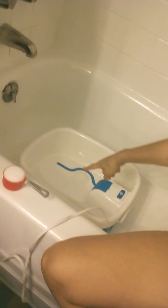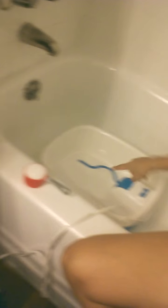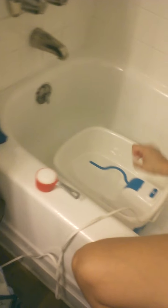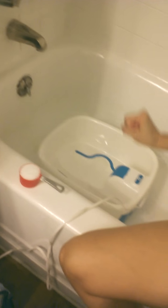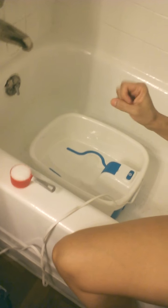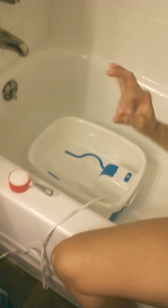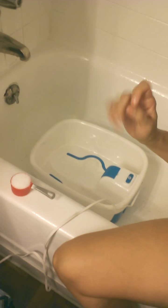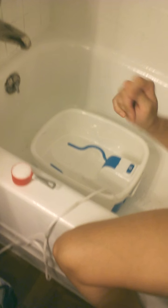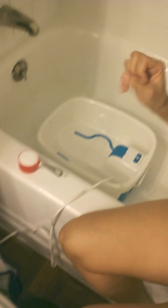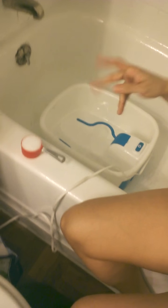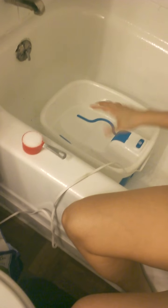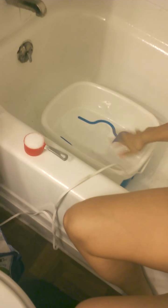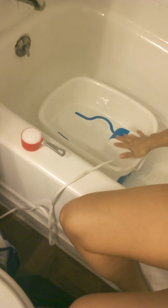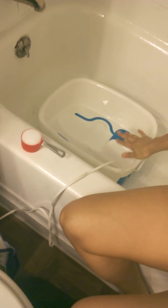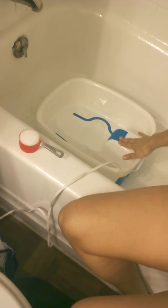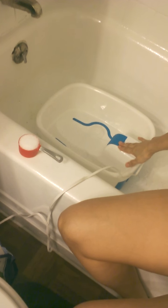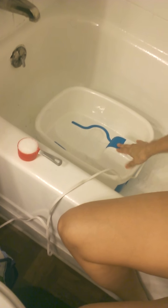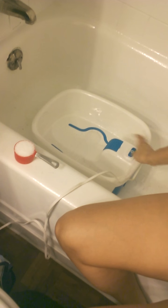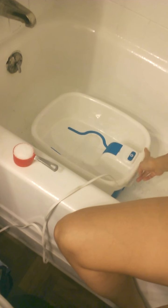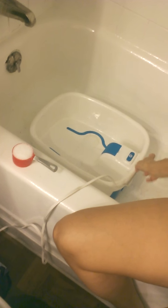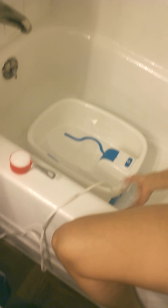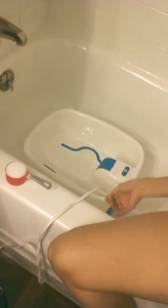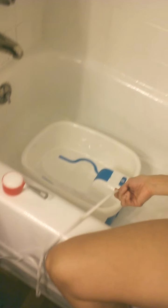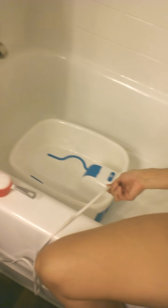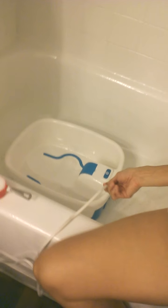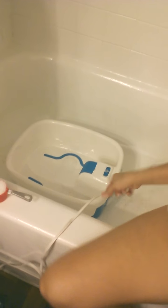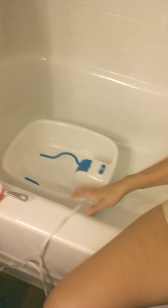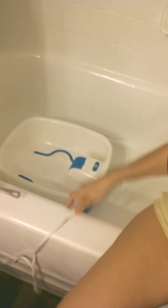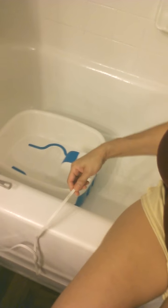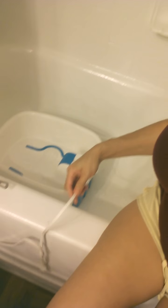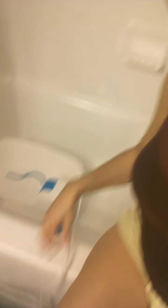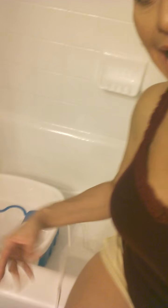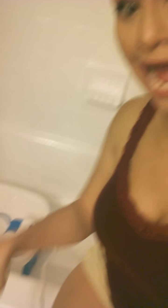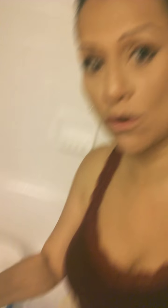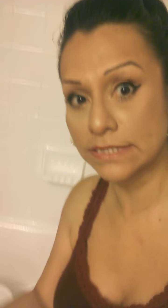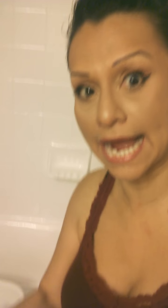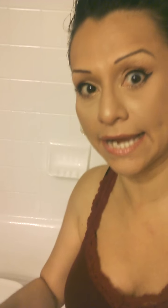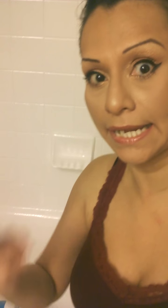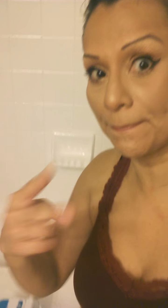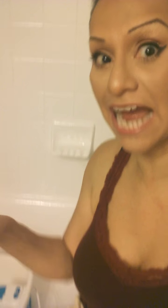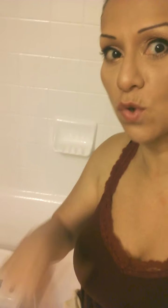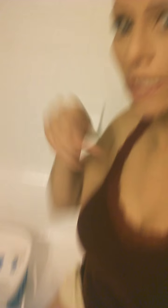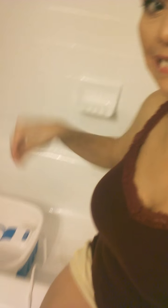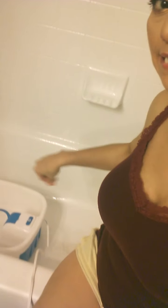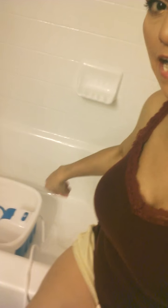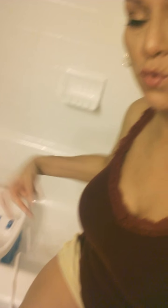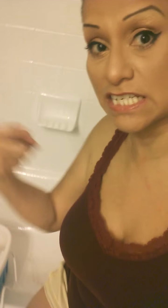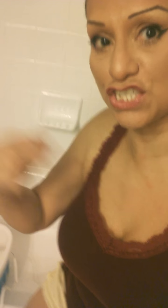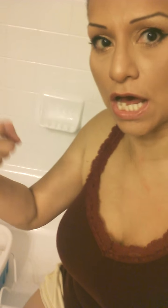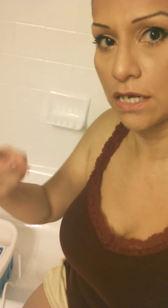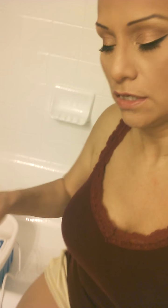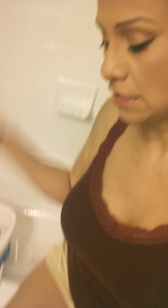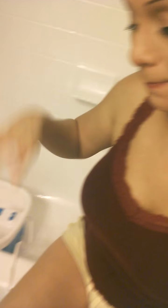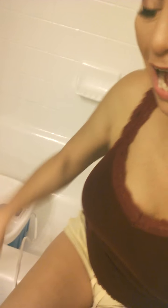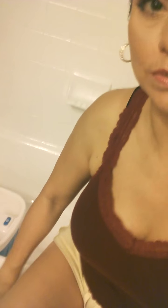This boot spot. Kick this outside. Kick that door. This side will shut. Kick